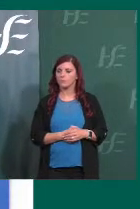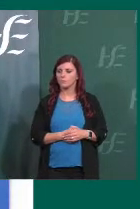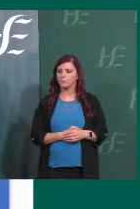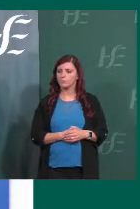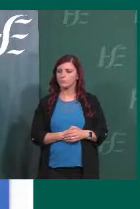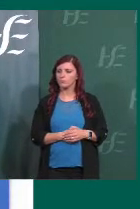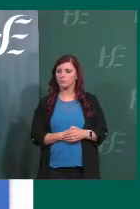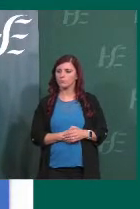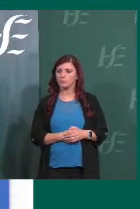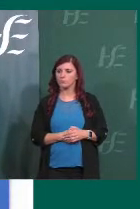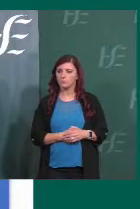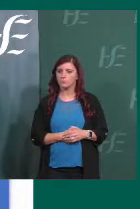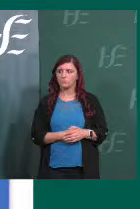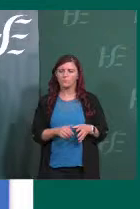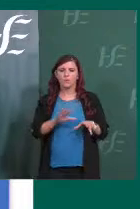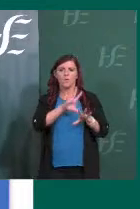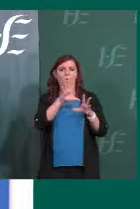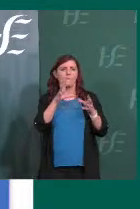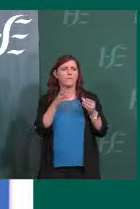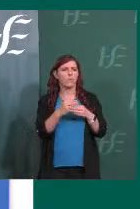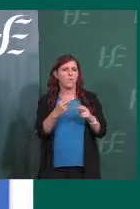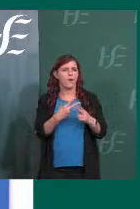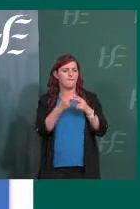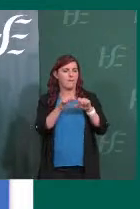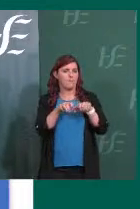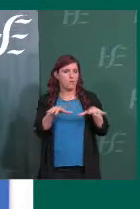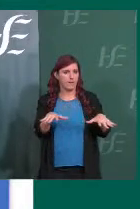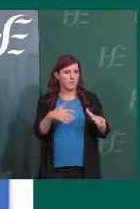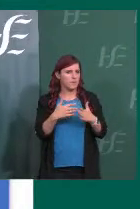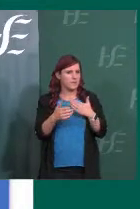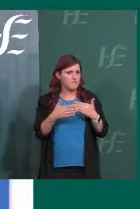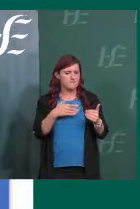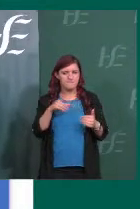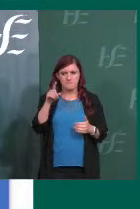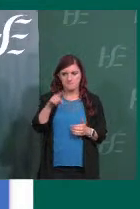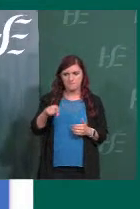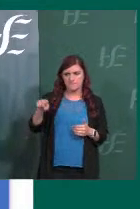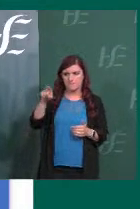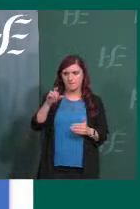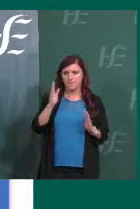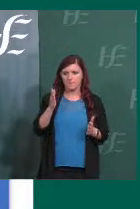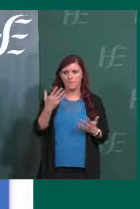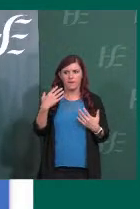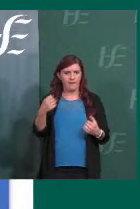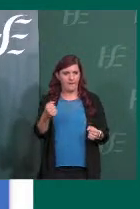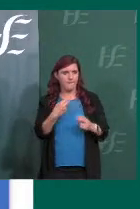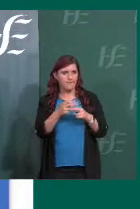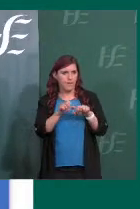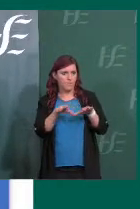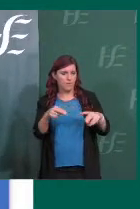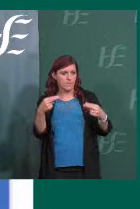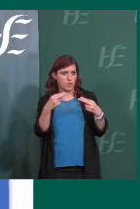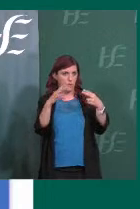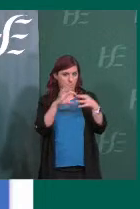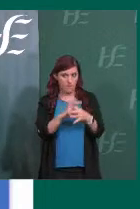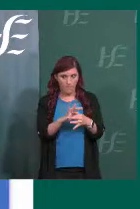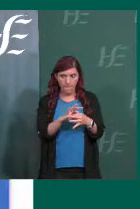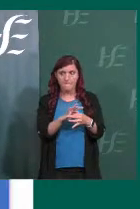The overview then is we have outbreaks in nursing homes